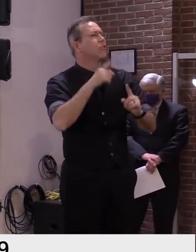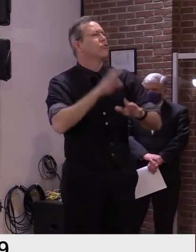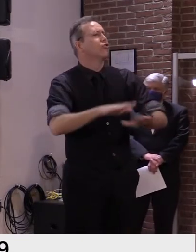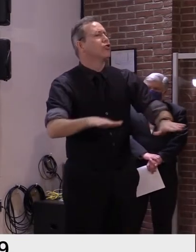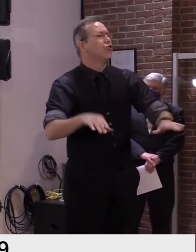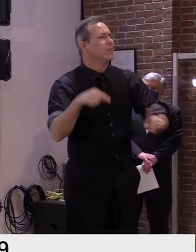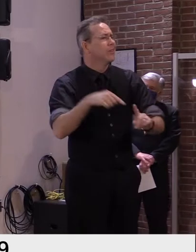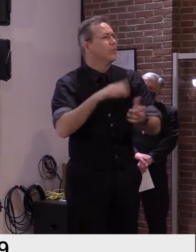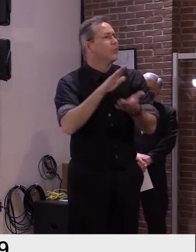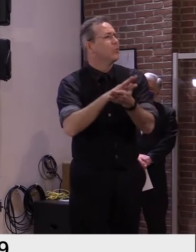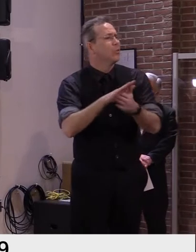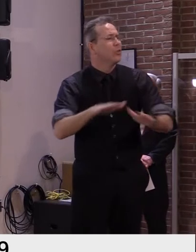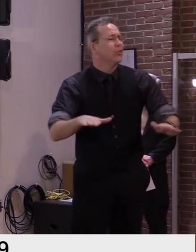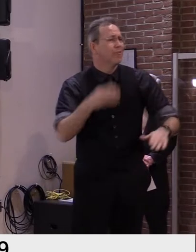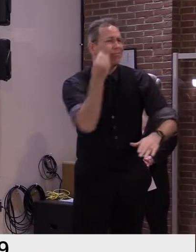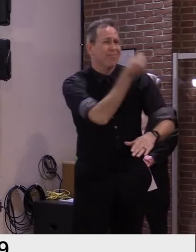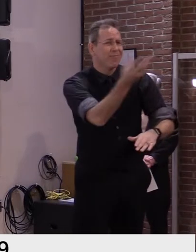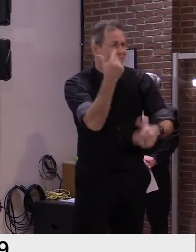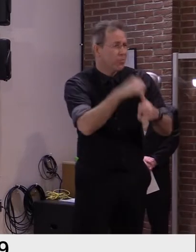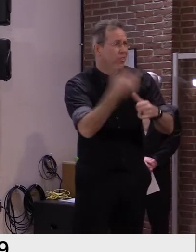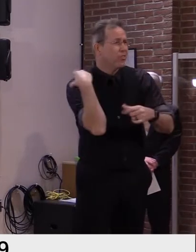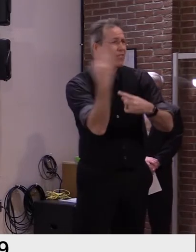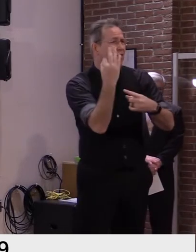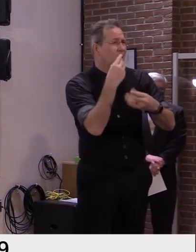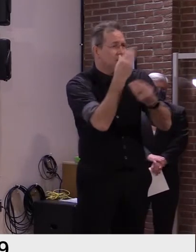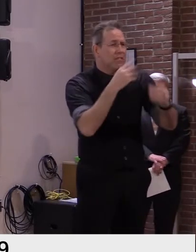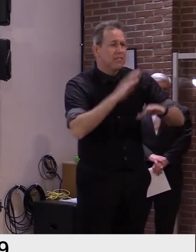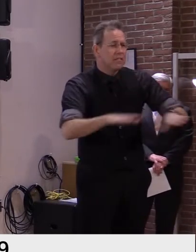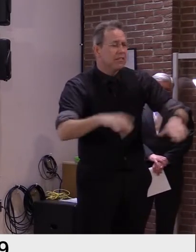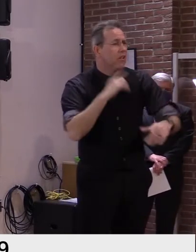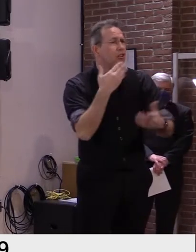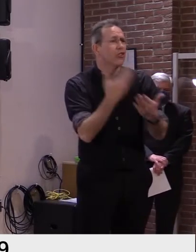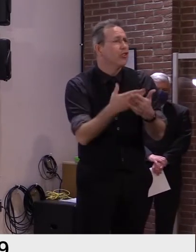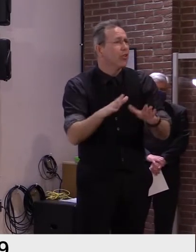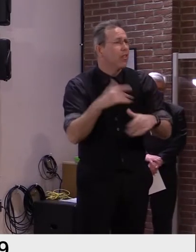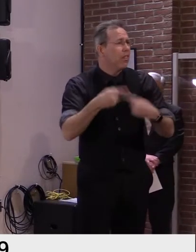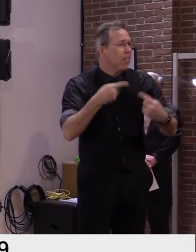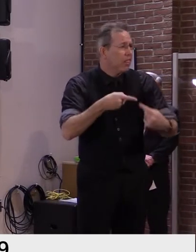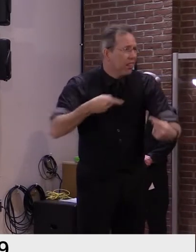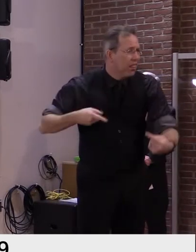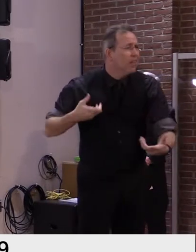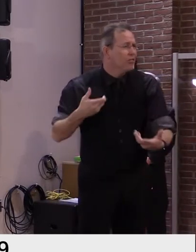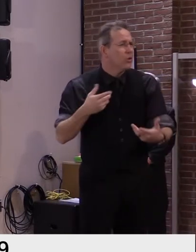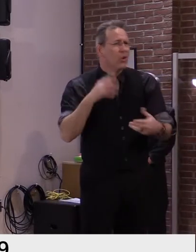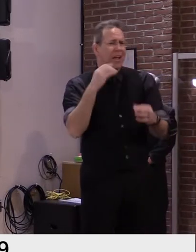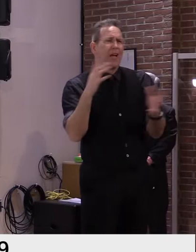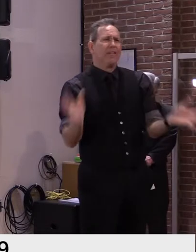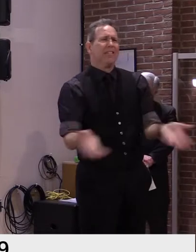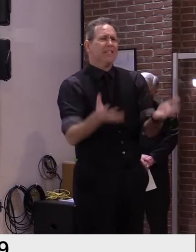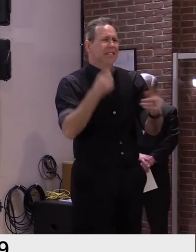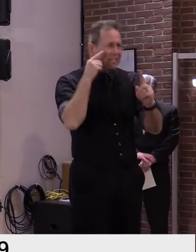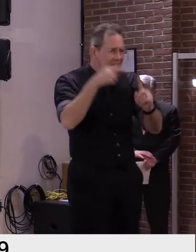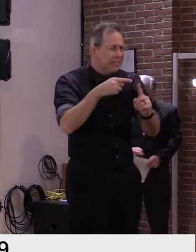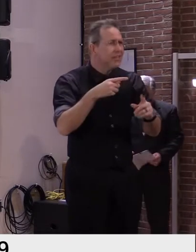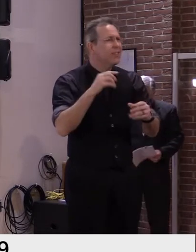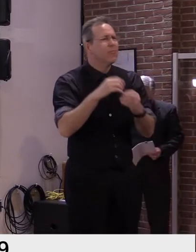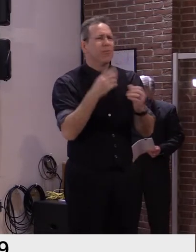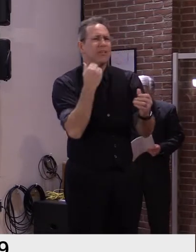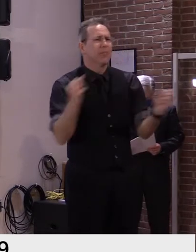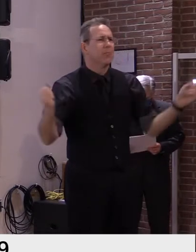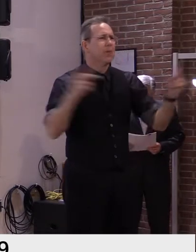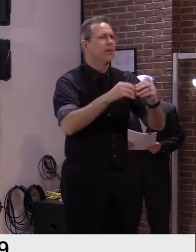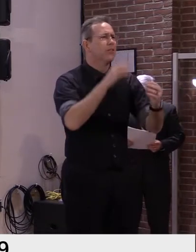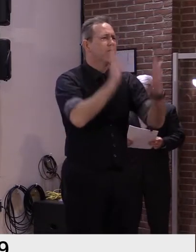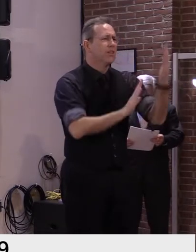hybrid and remote learning. We know getting our kids back in school for in-person instruction 5 days a week